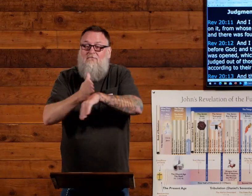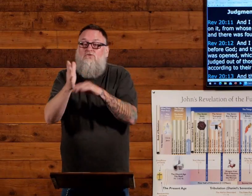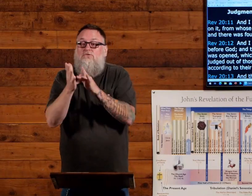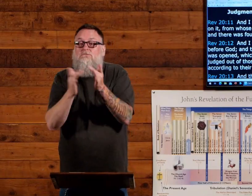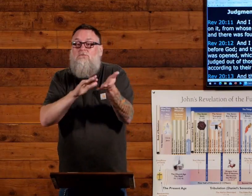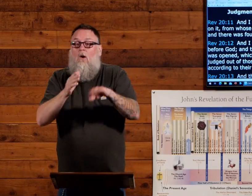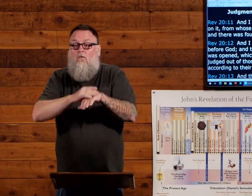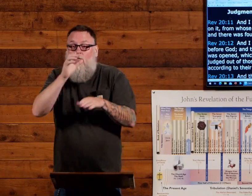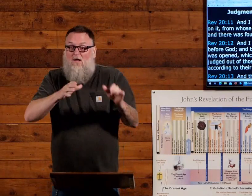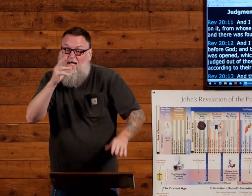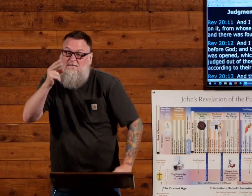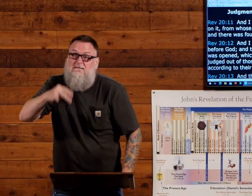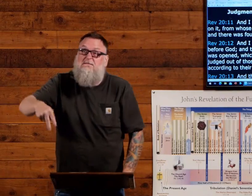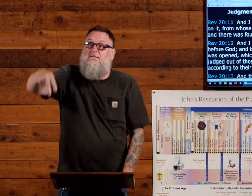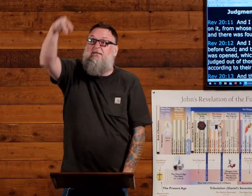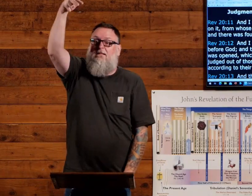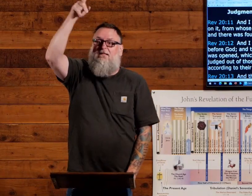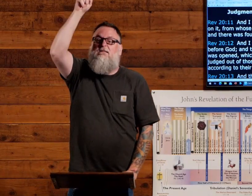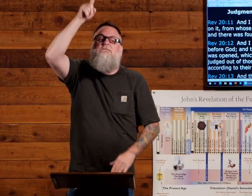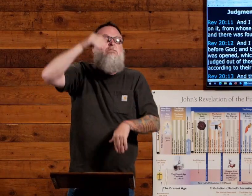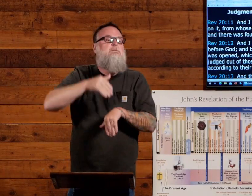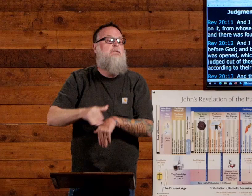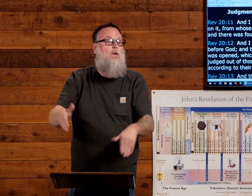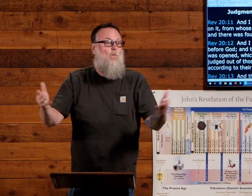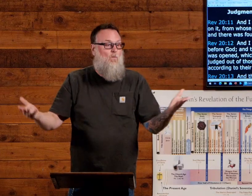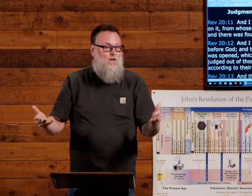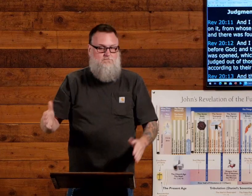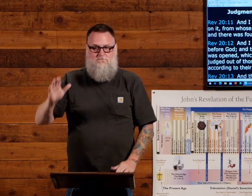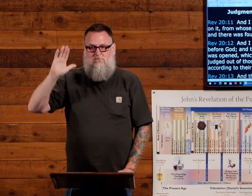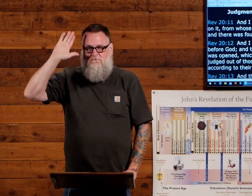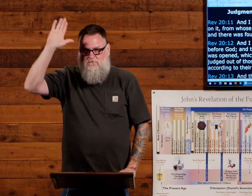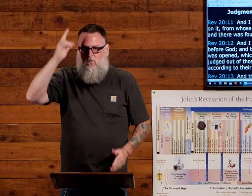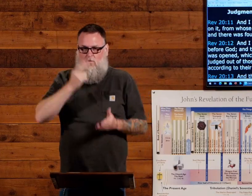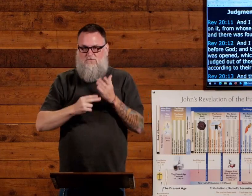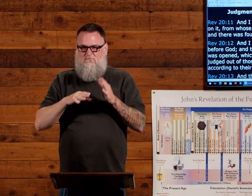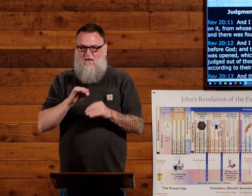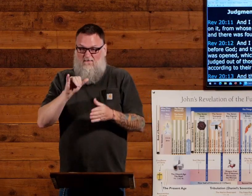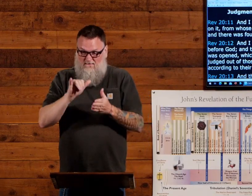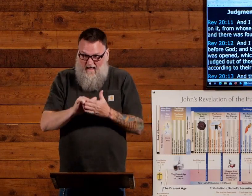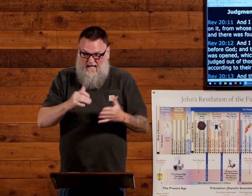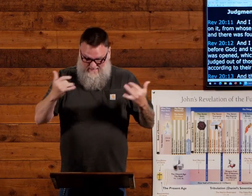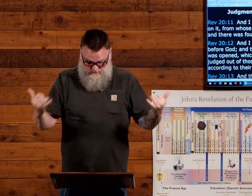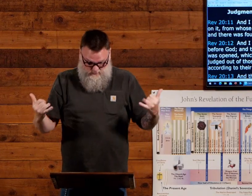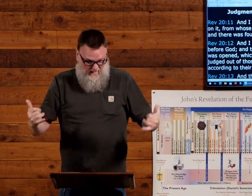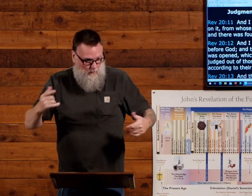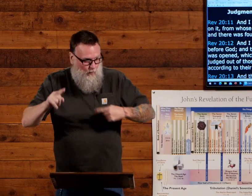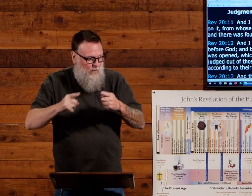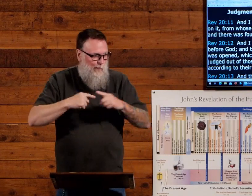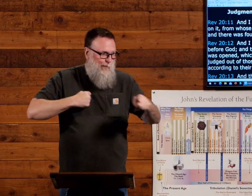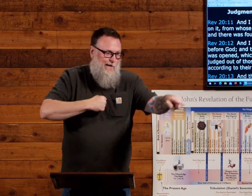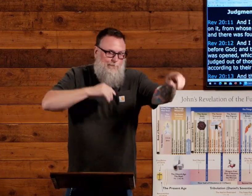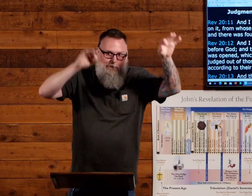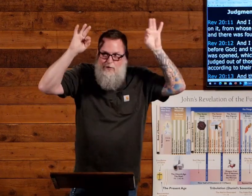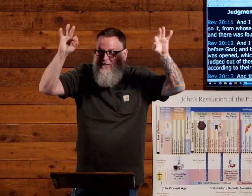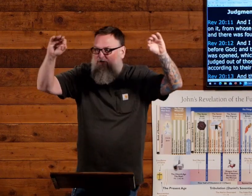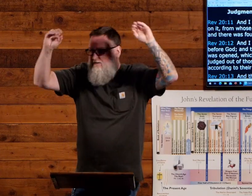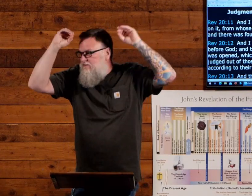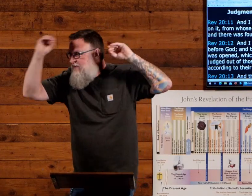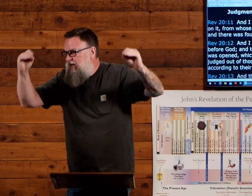The Spirit was sent after Jesus ascended to heaven. The Holy Spirit is here with us when we preach,